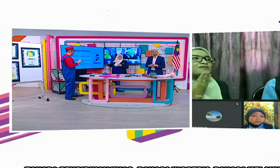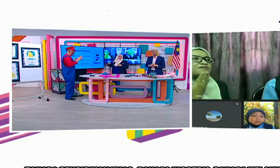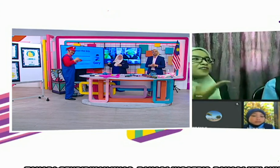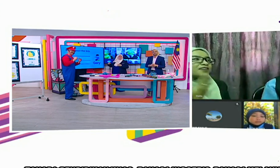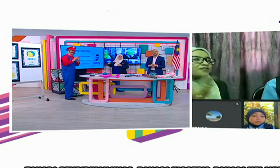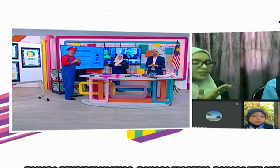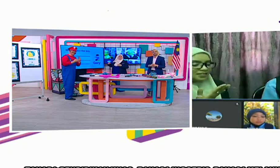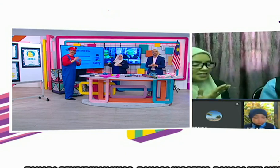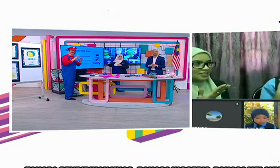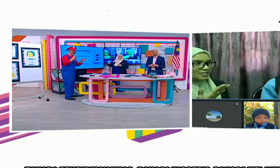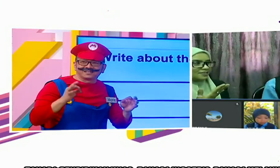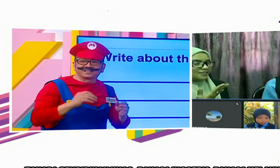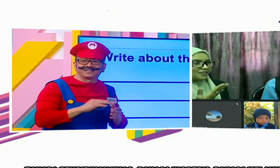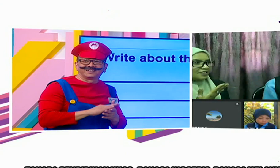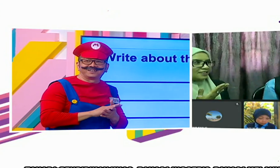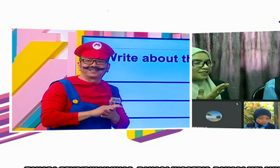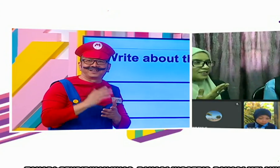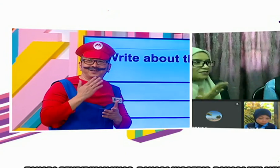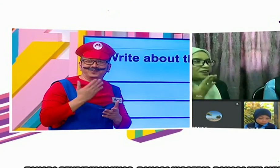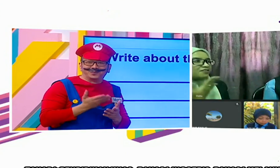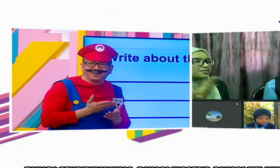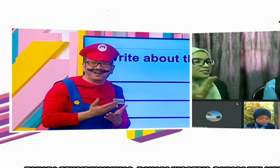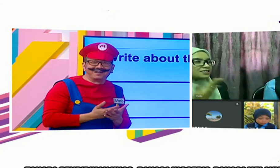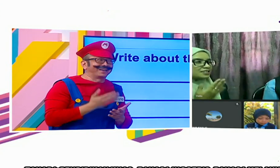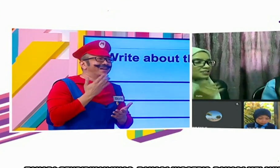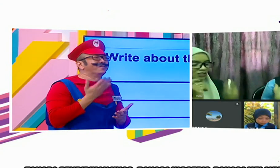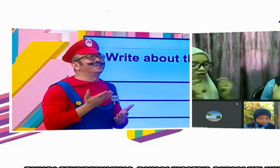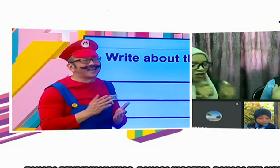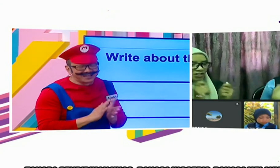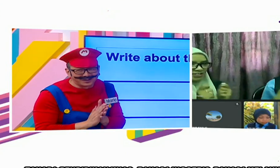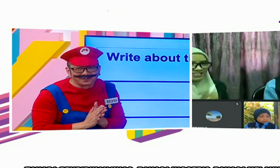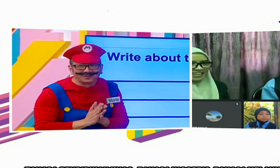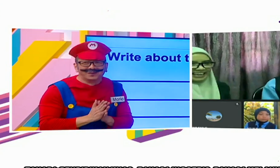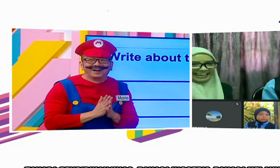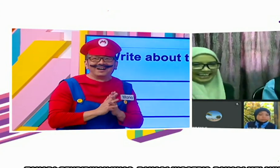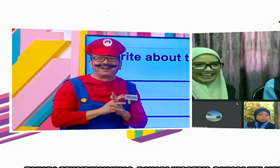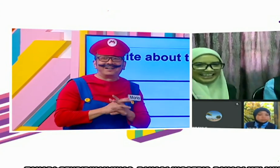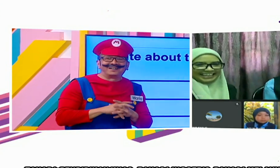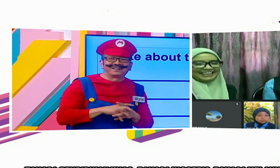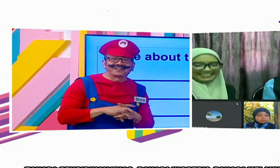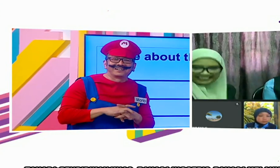Okay, the next sentence. Oh, thank you. Okay, you want to thank you. Thank you.